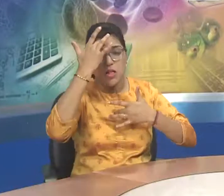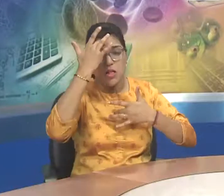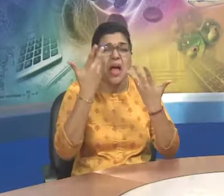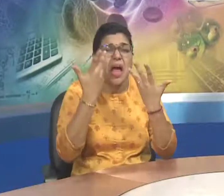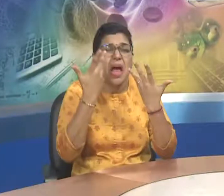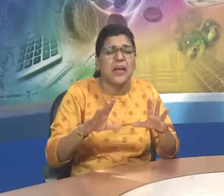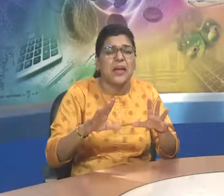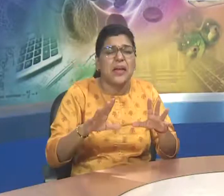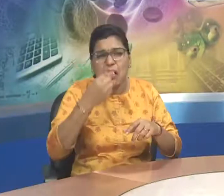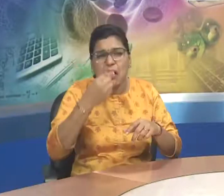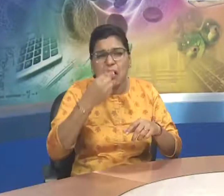If